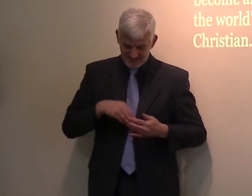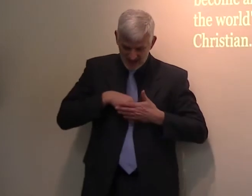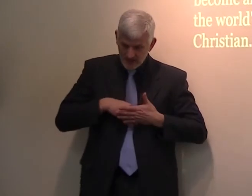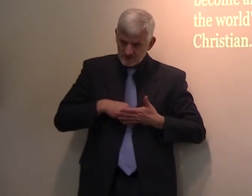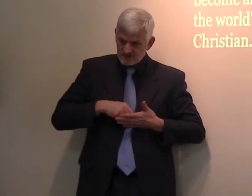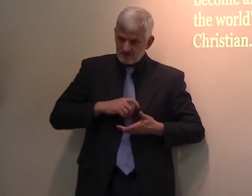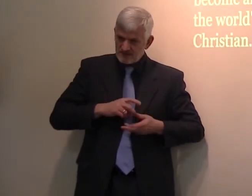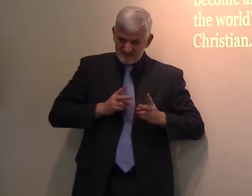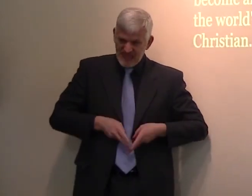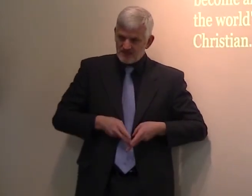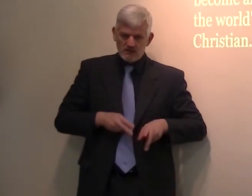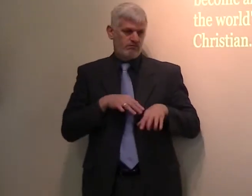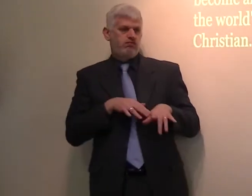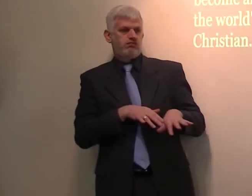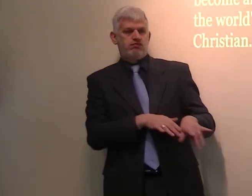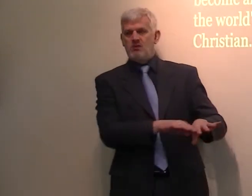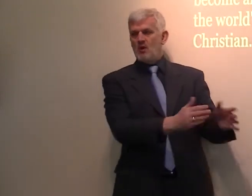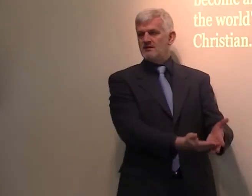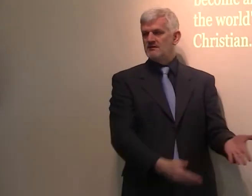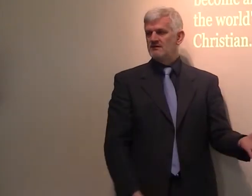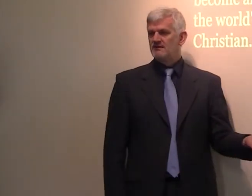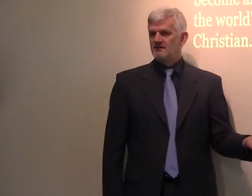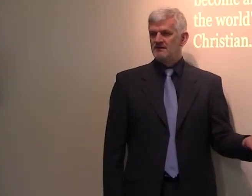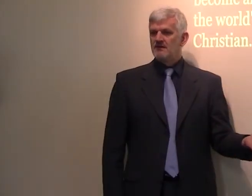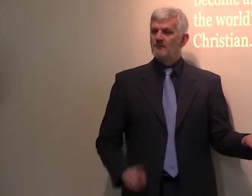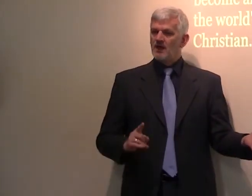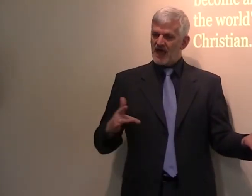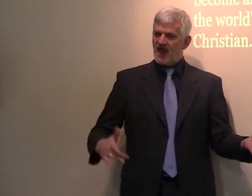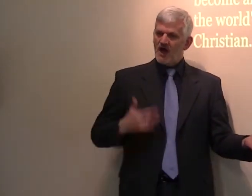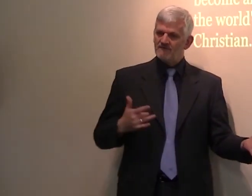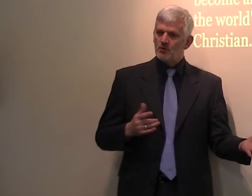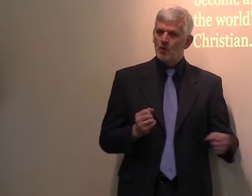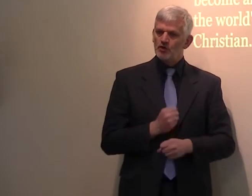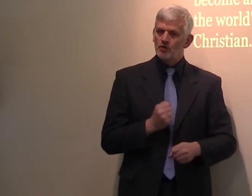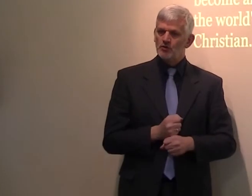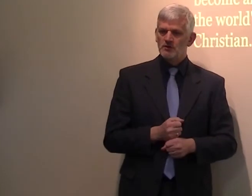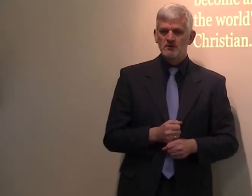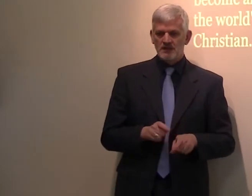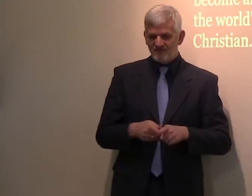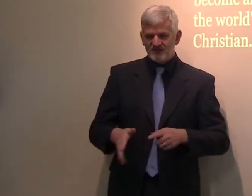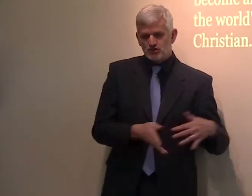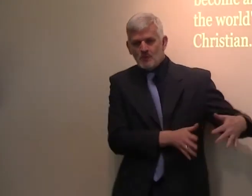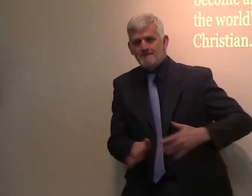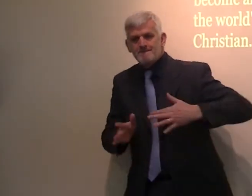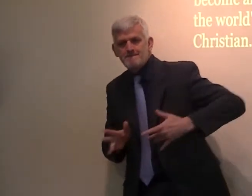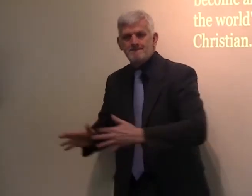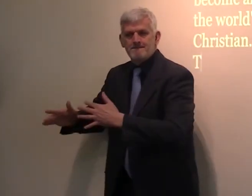are. Living fish always swim against the current. That's the big